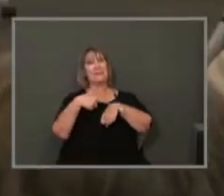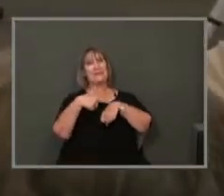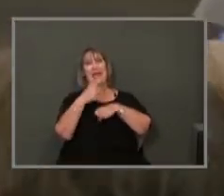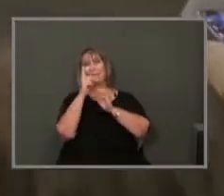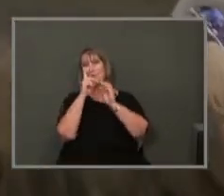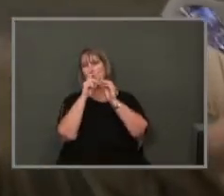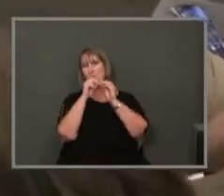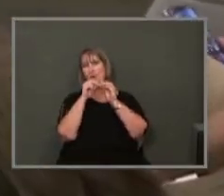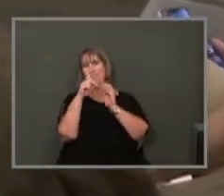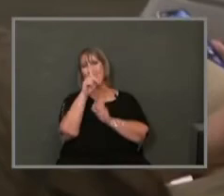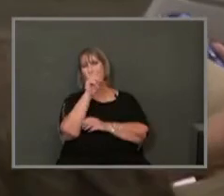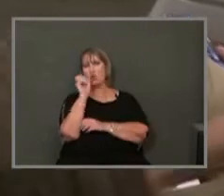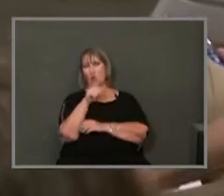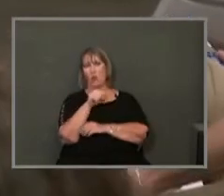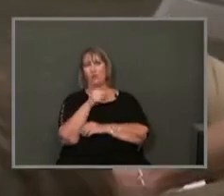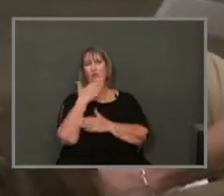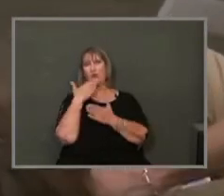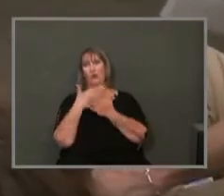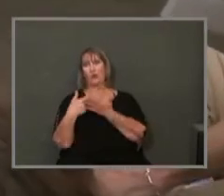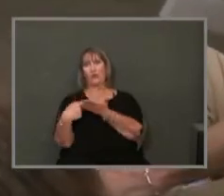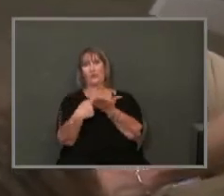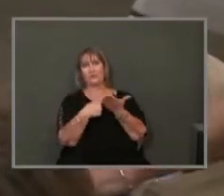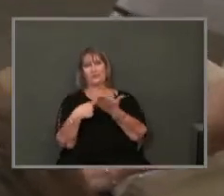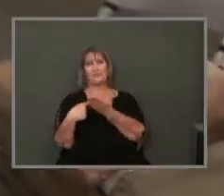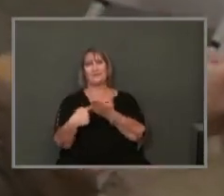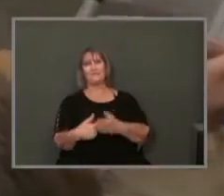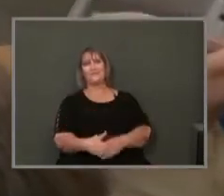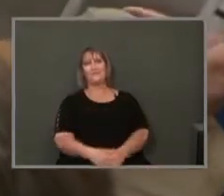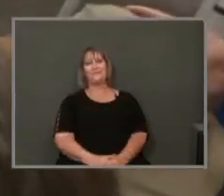I know there was a lot of good conversation.